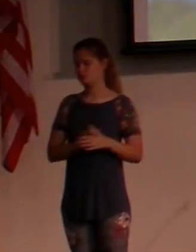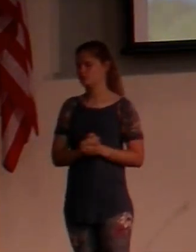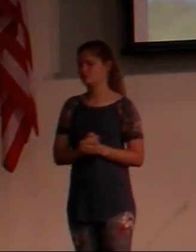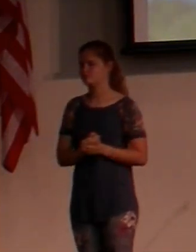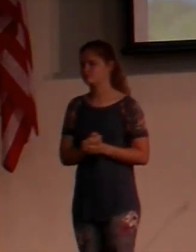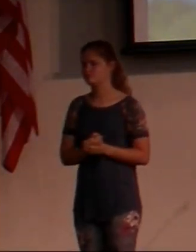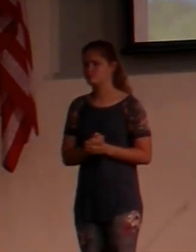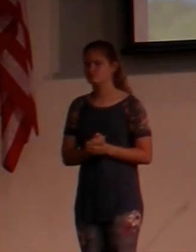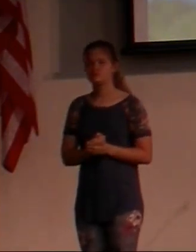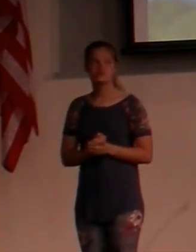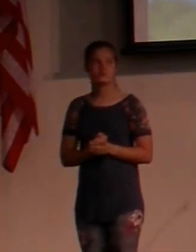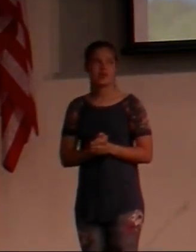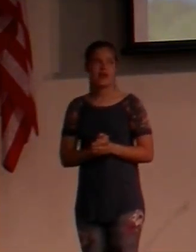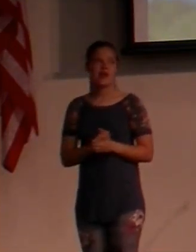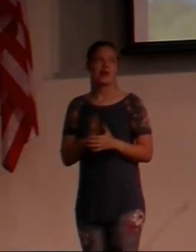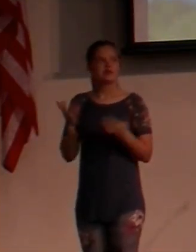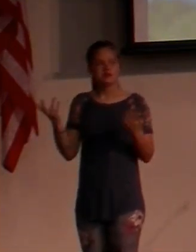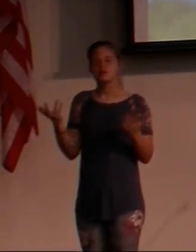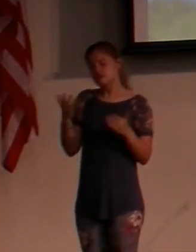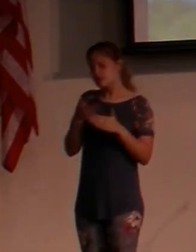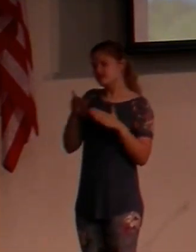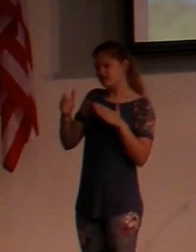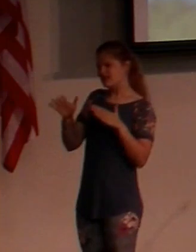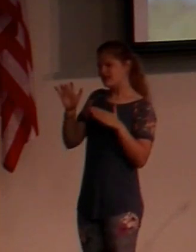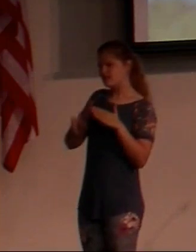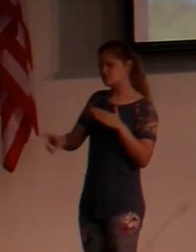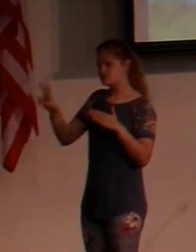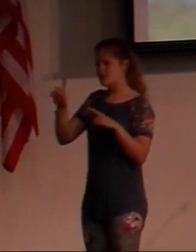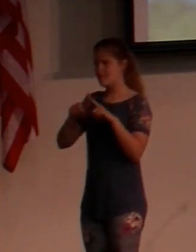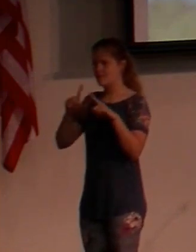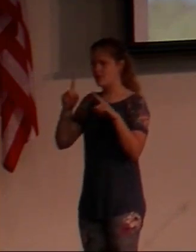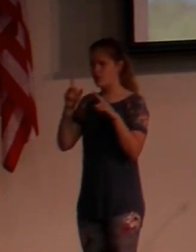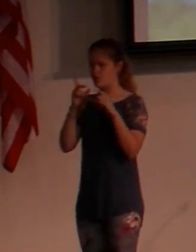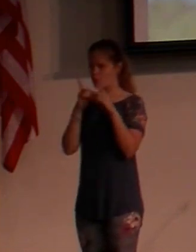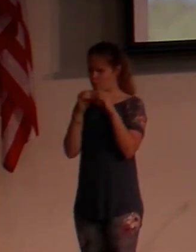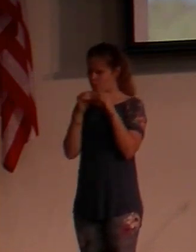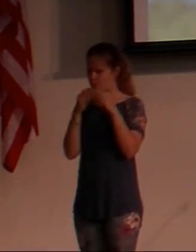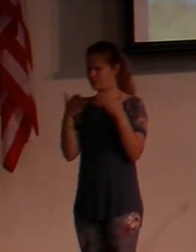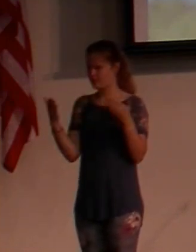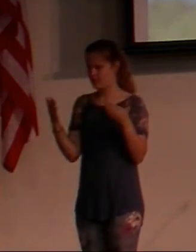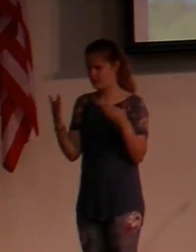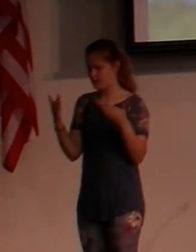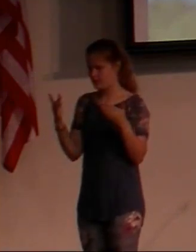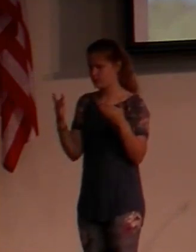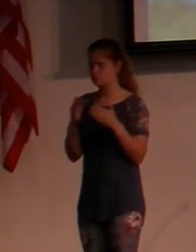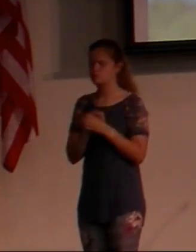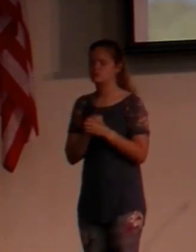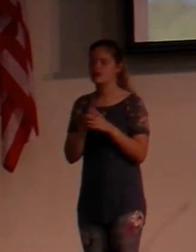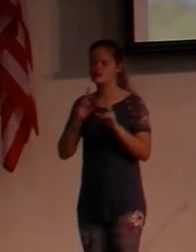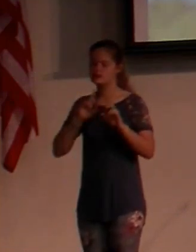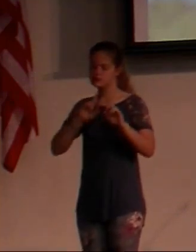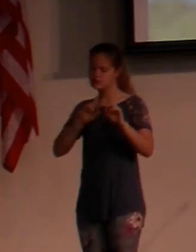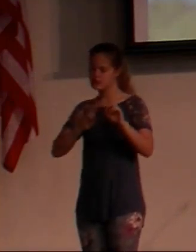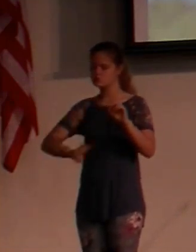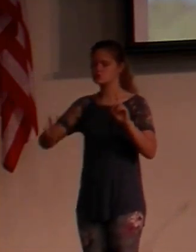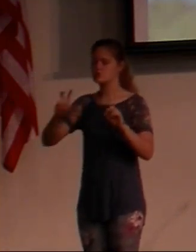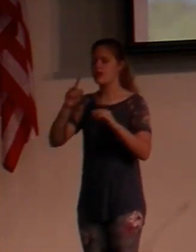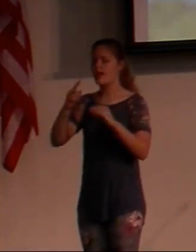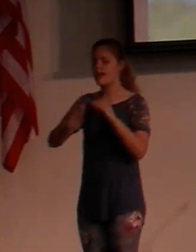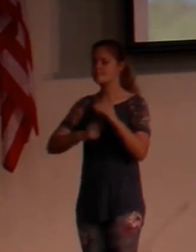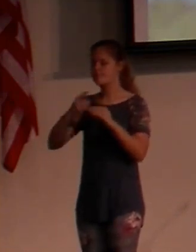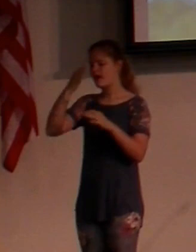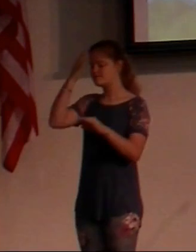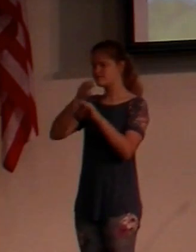That's basically the end of that trip that I'm sharing with you, but I want to share one more thing about this. Disciple Trips is about faith taking flight, getting out